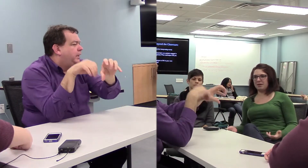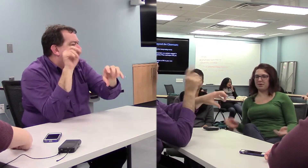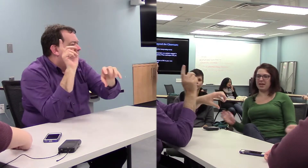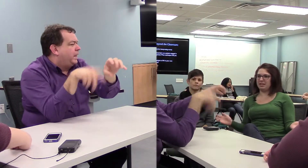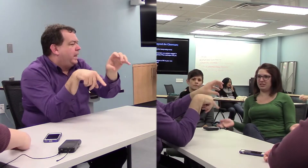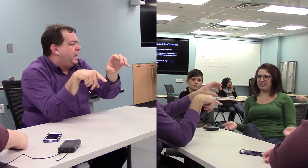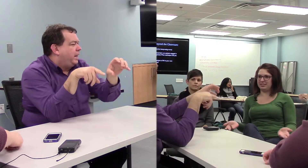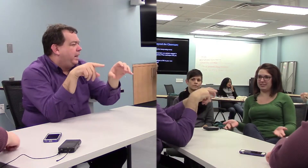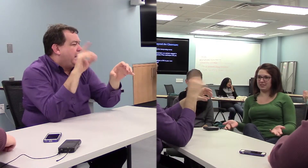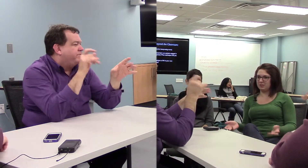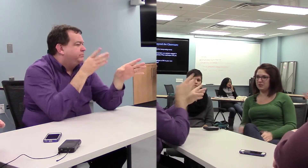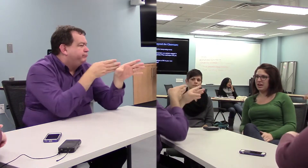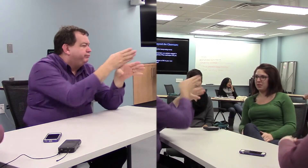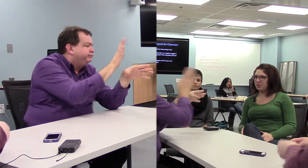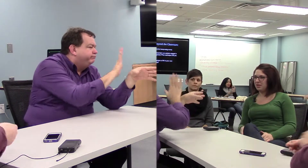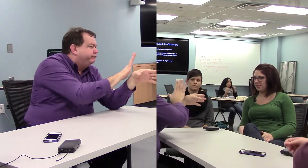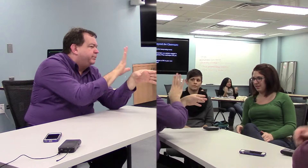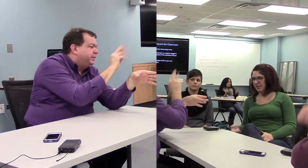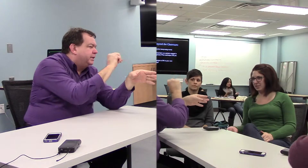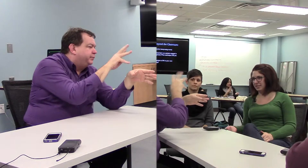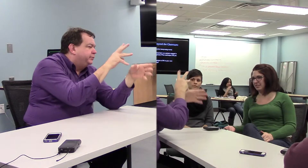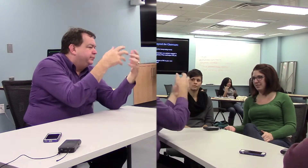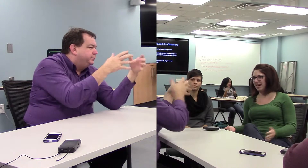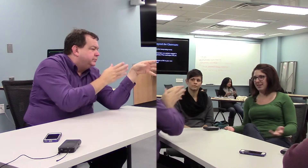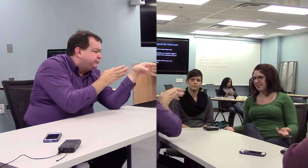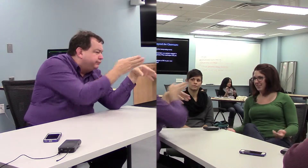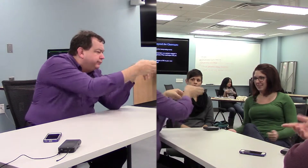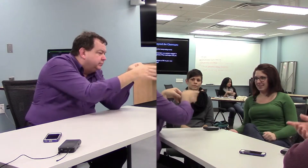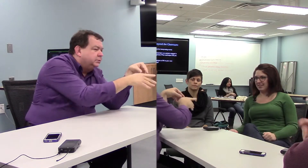can't just switch out the engines, right? Yeah, exactly.